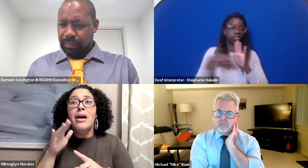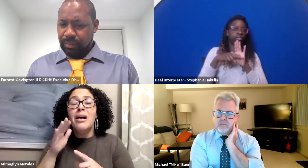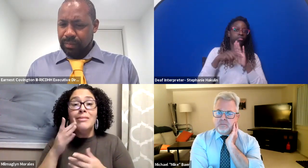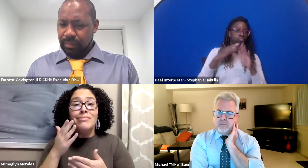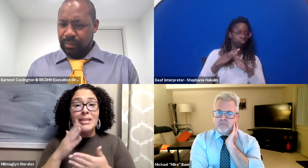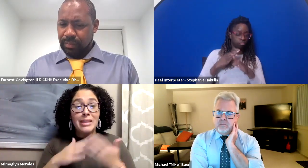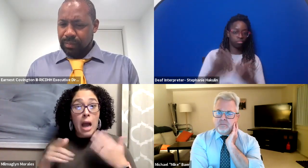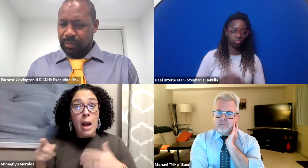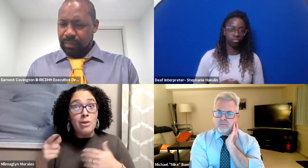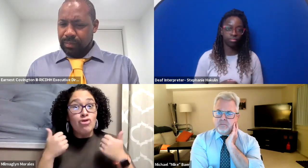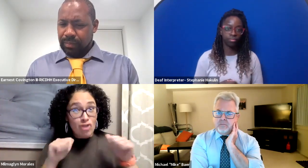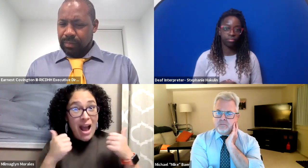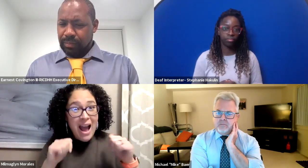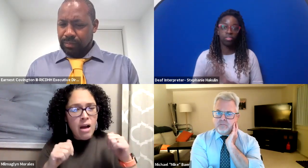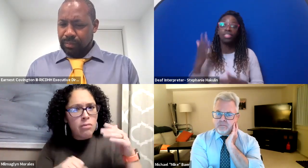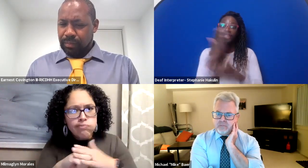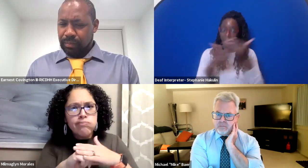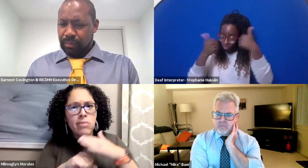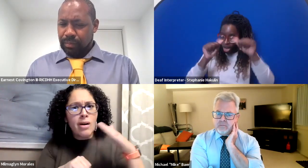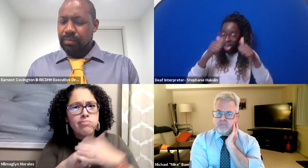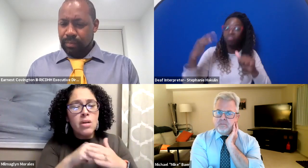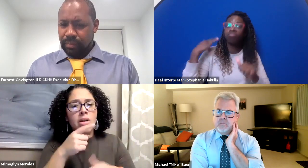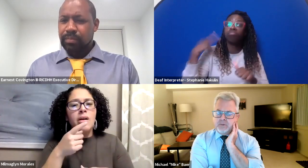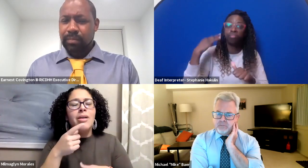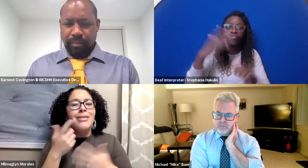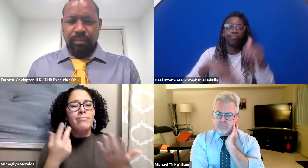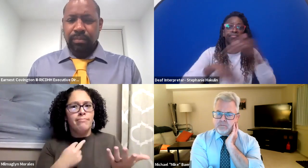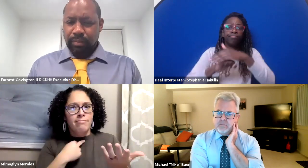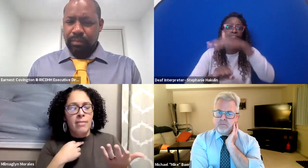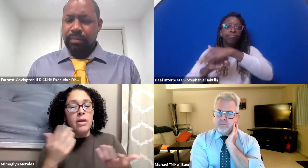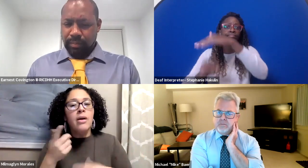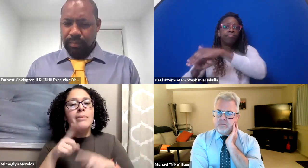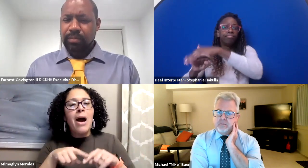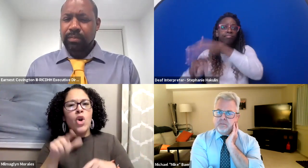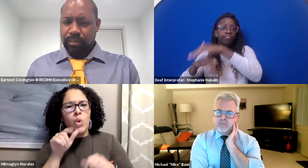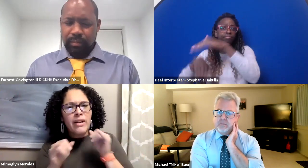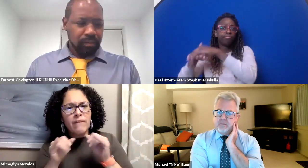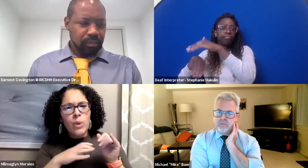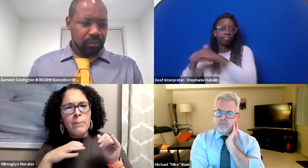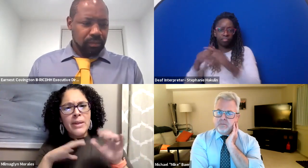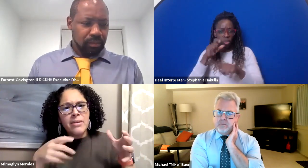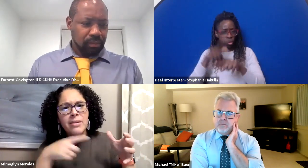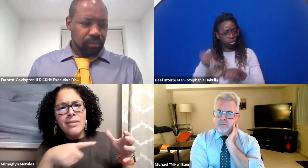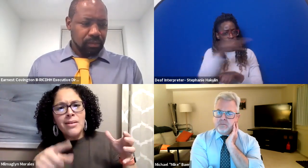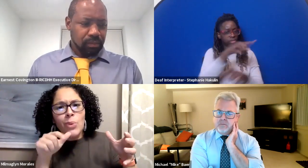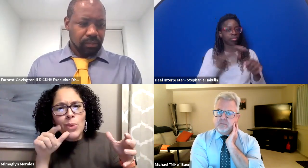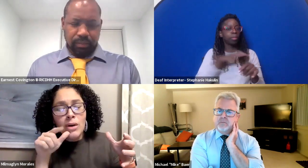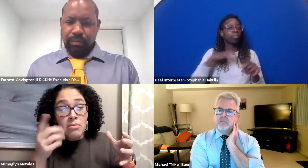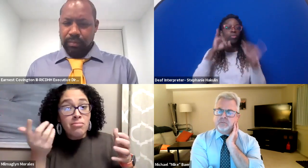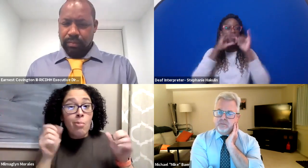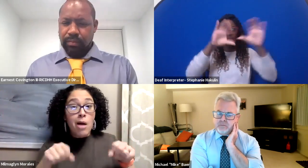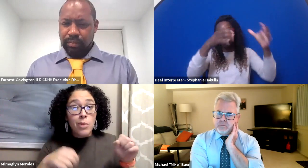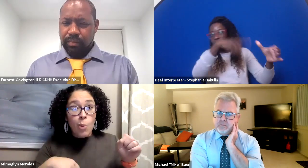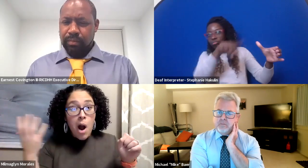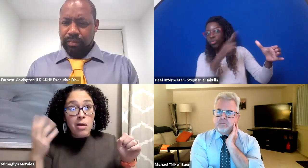lot of experiences where, you know, they're negative self-talk, or they've tried in the past and they've hit these glass